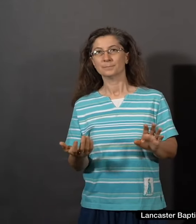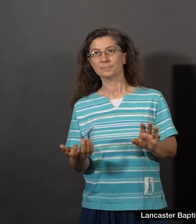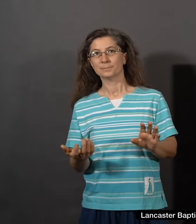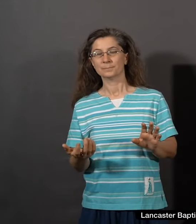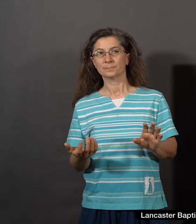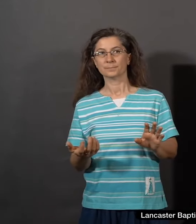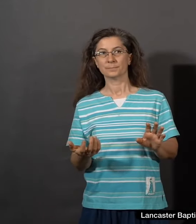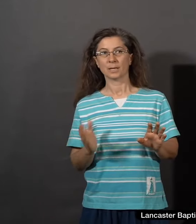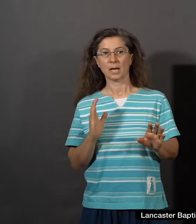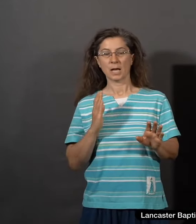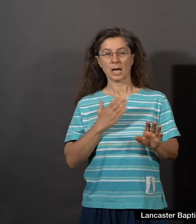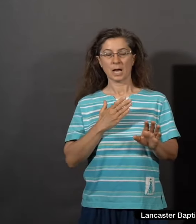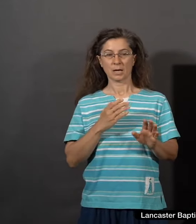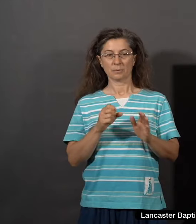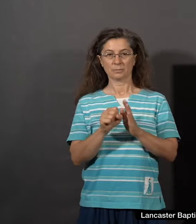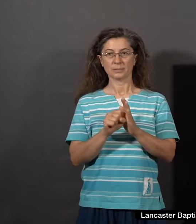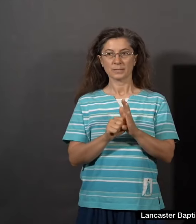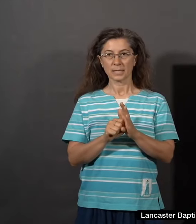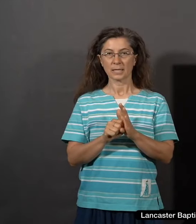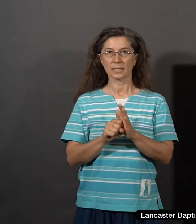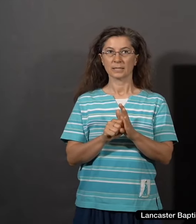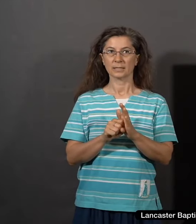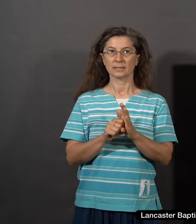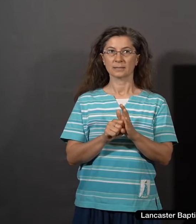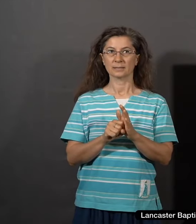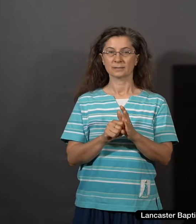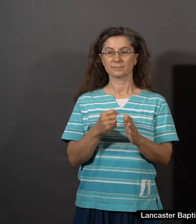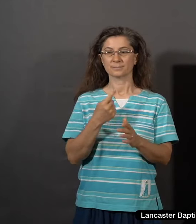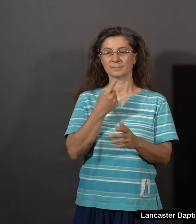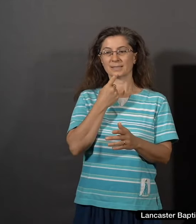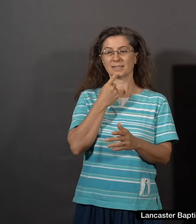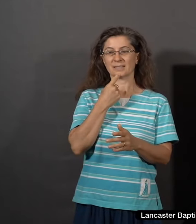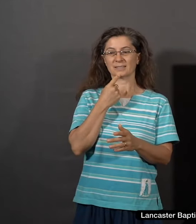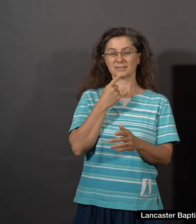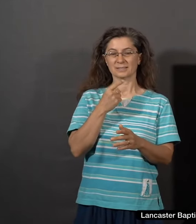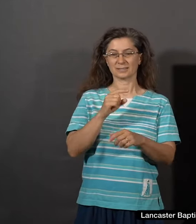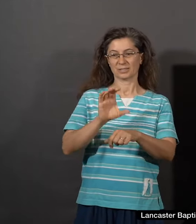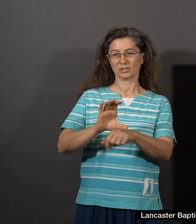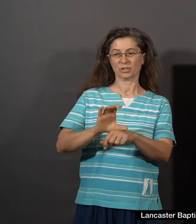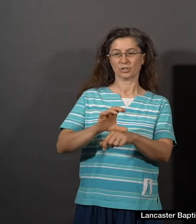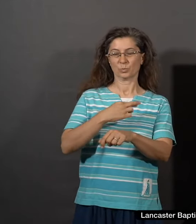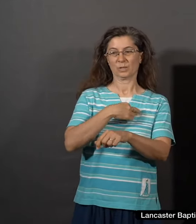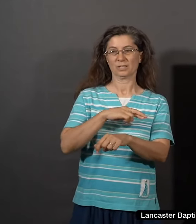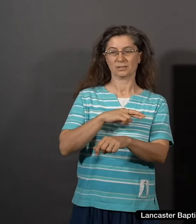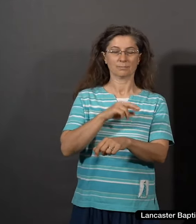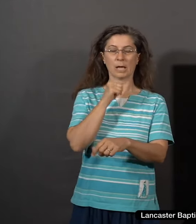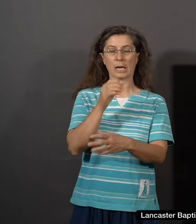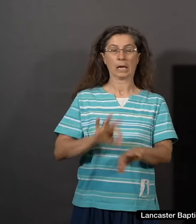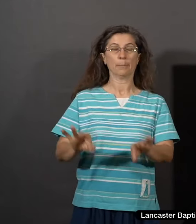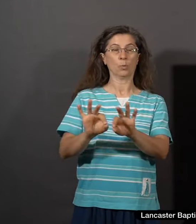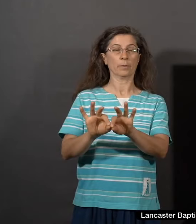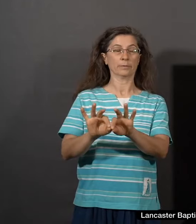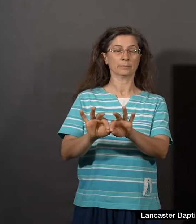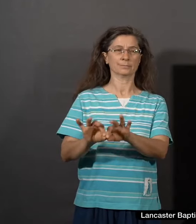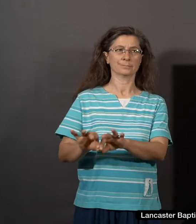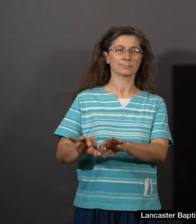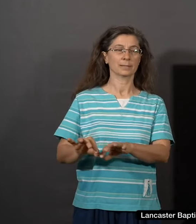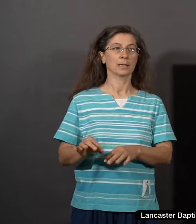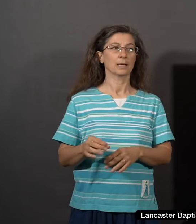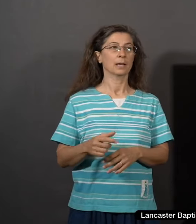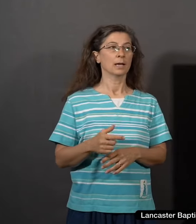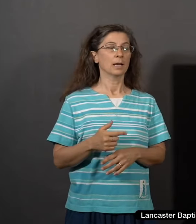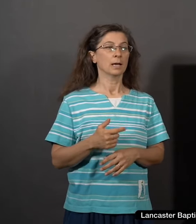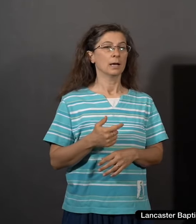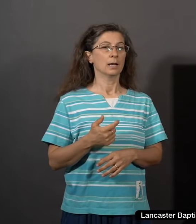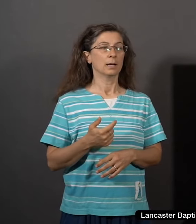latter phases and later days and there's an insensitivity and uh it's interesting because i've been